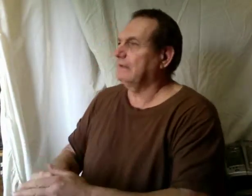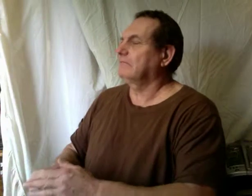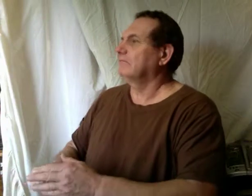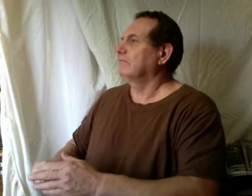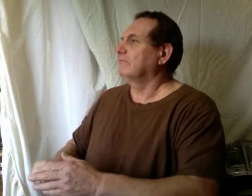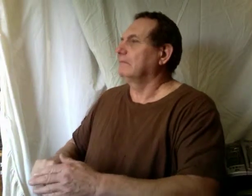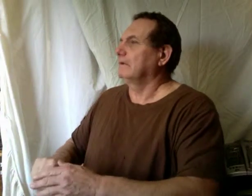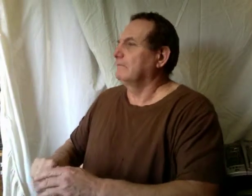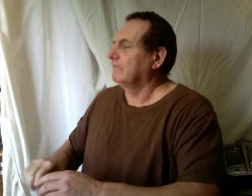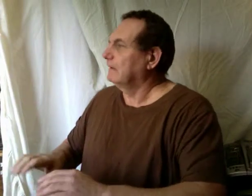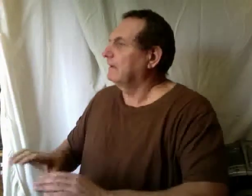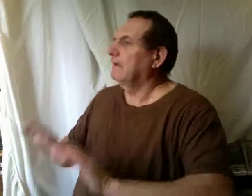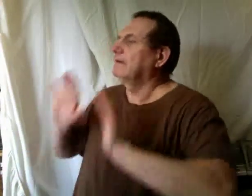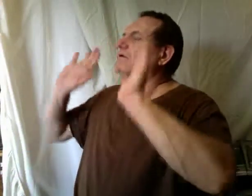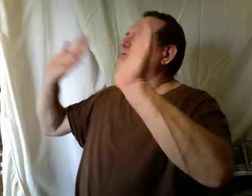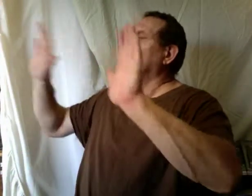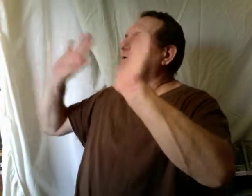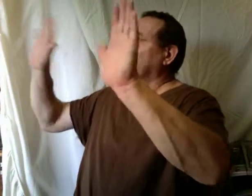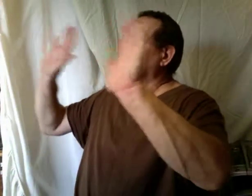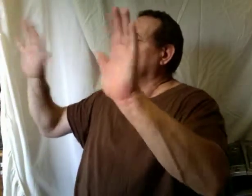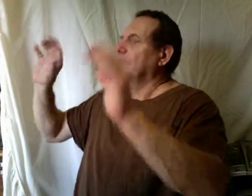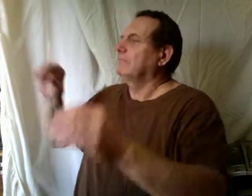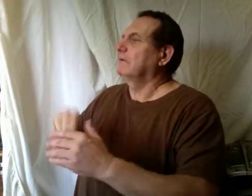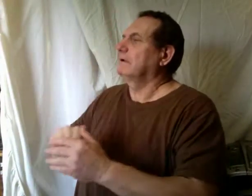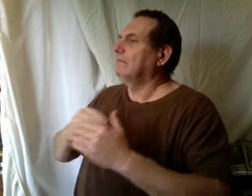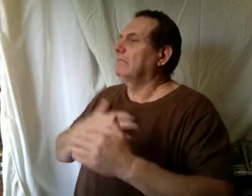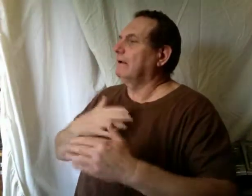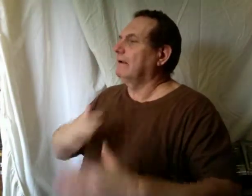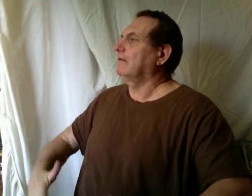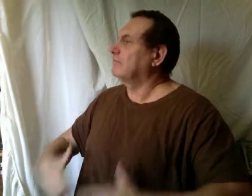is wonderful in my life.